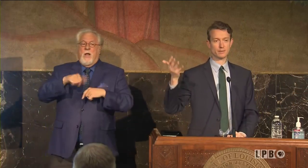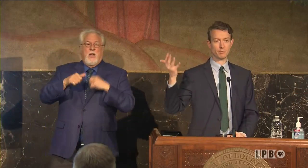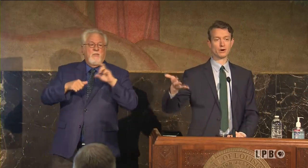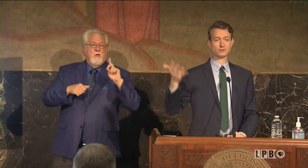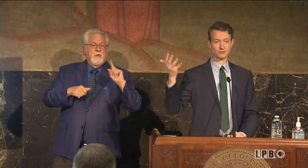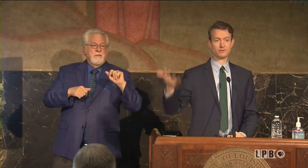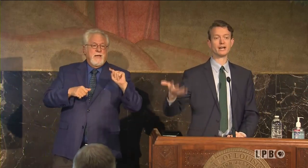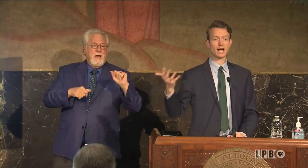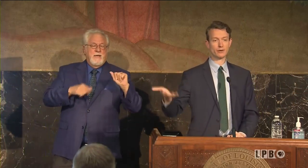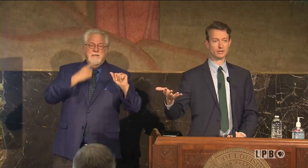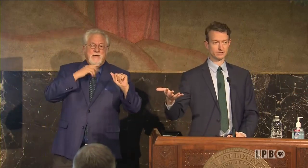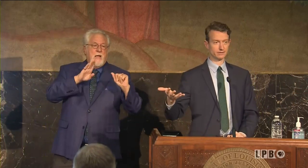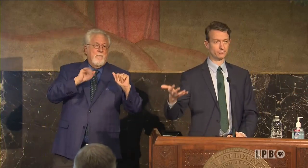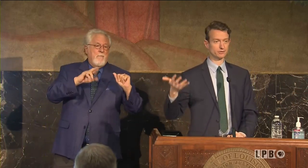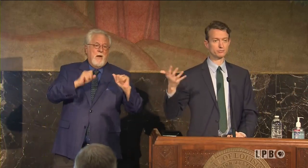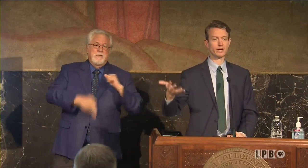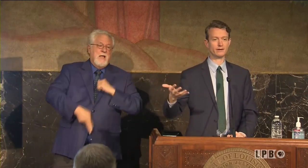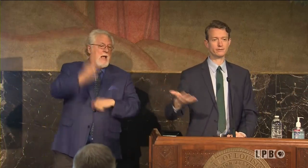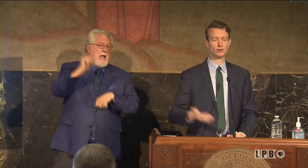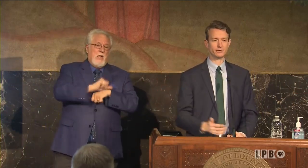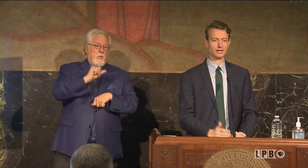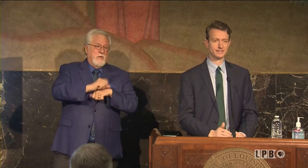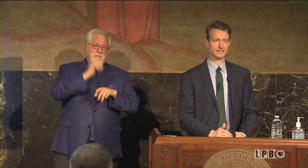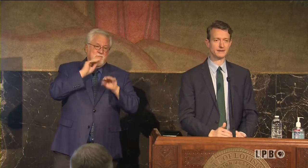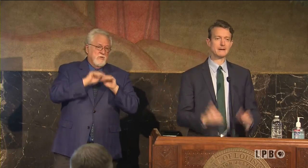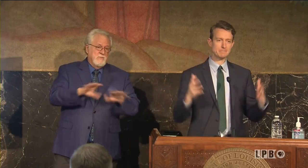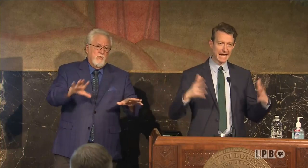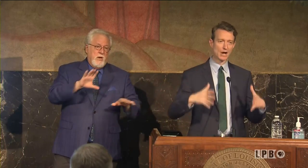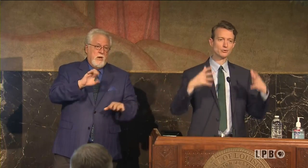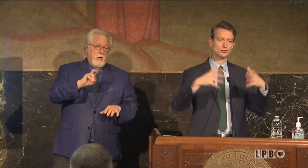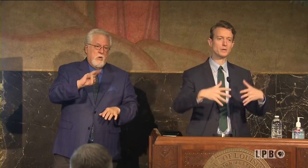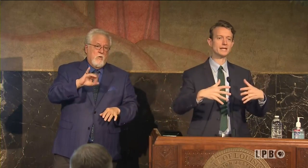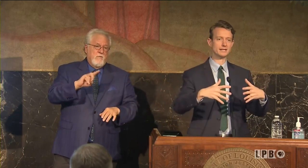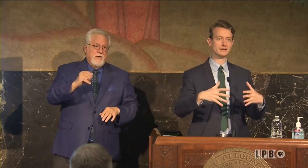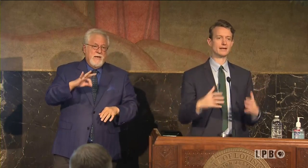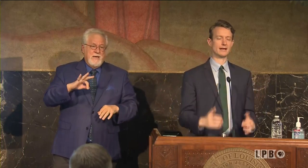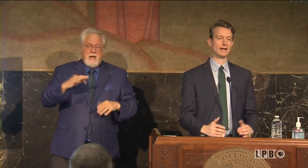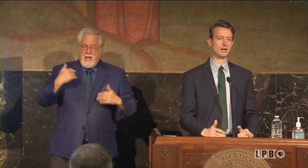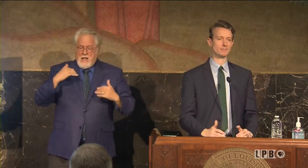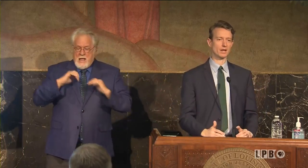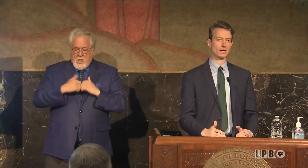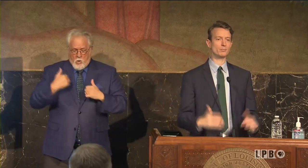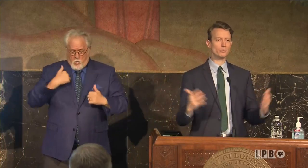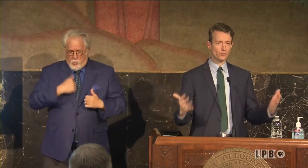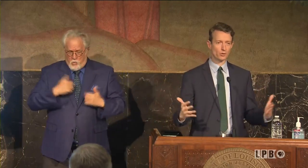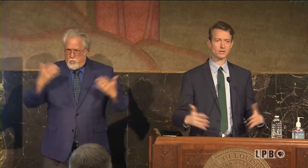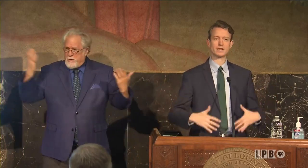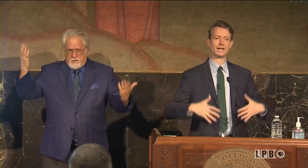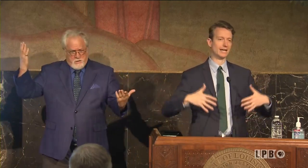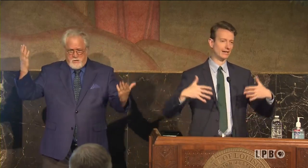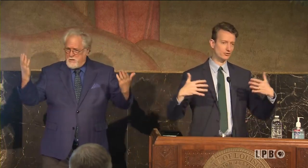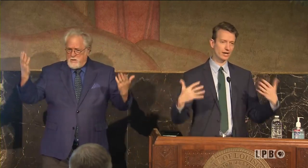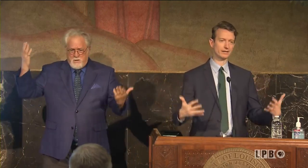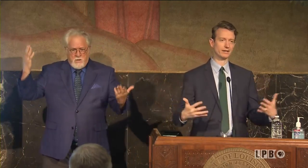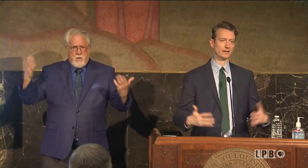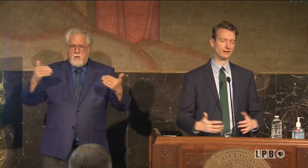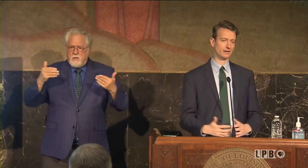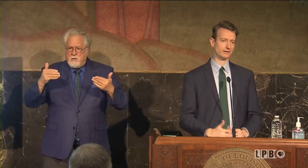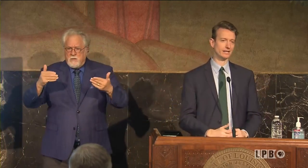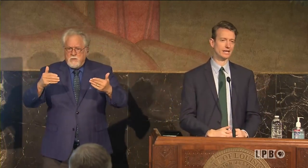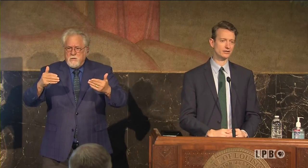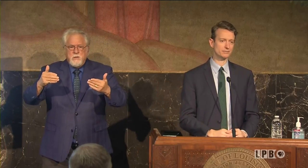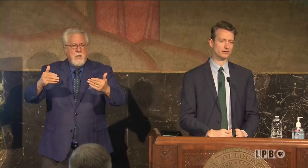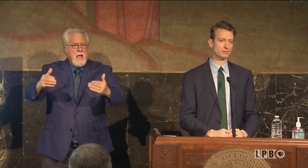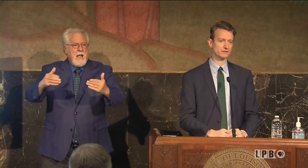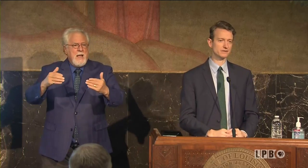shows bars are a very high risk for spread of COVID-19, how do we move forward and try